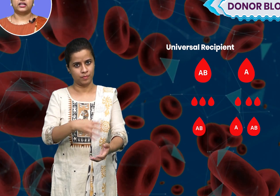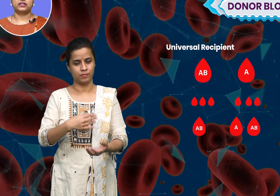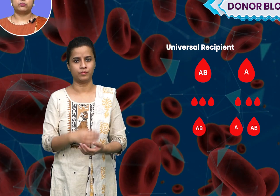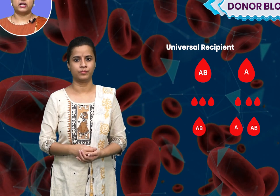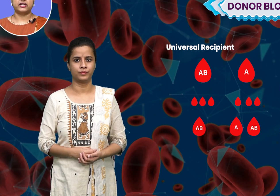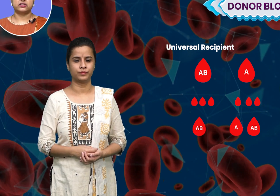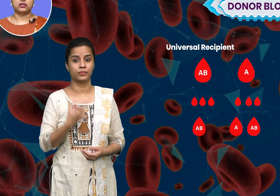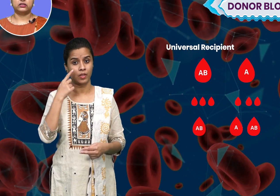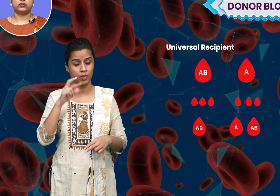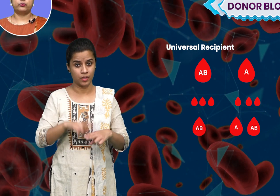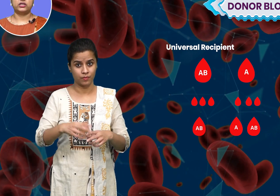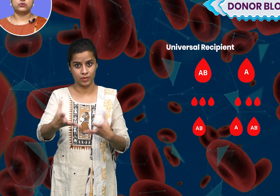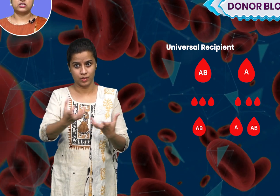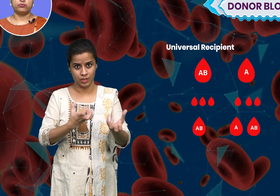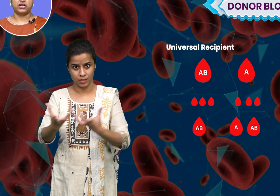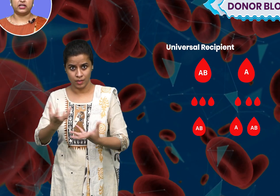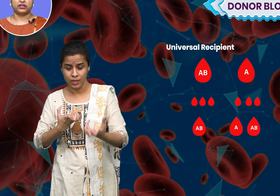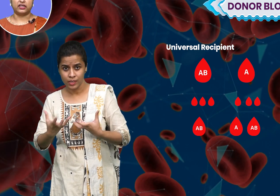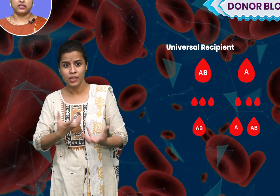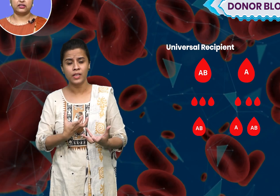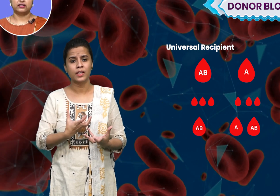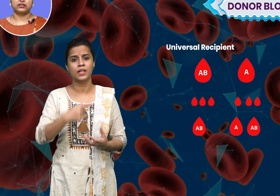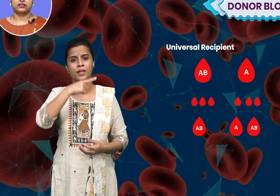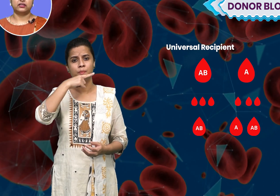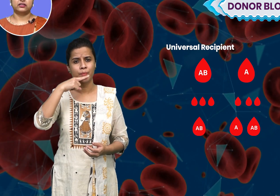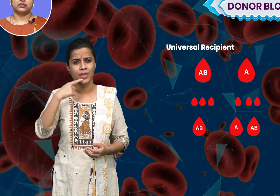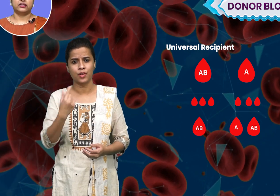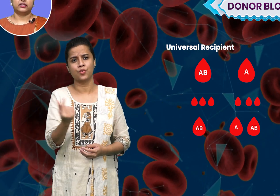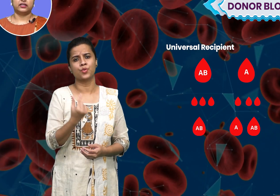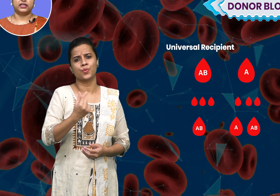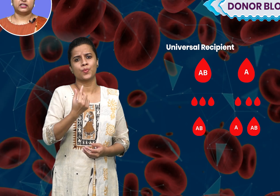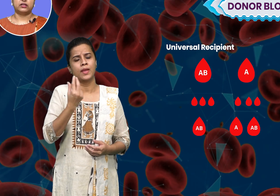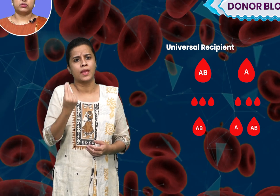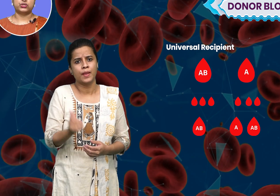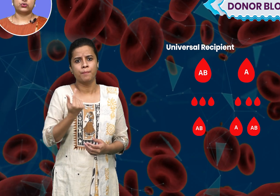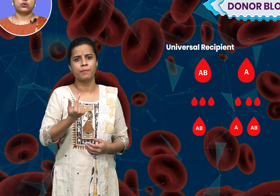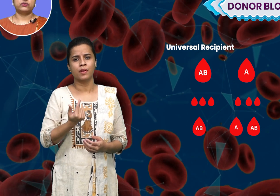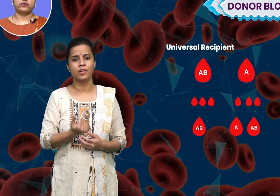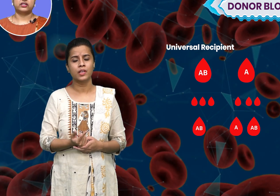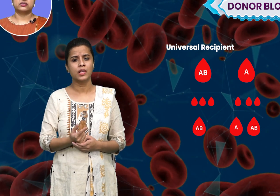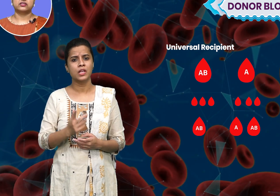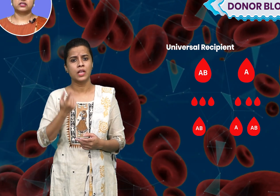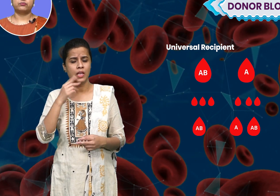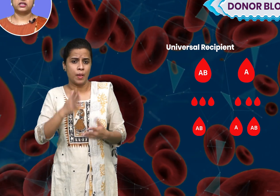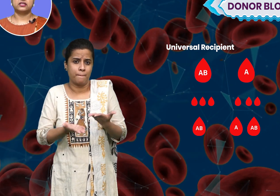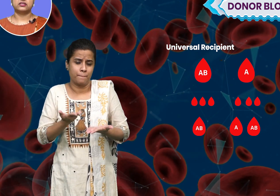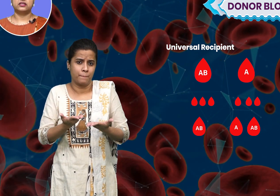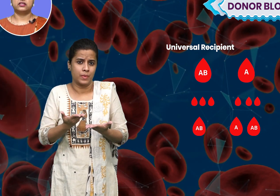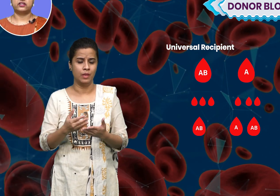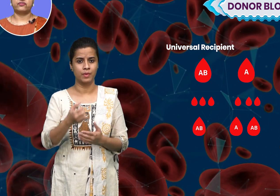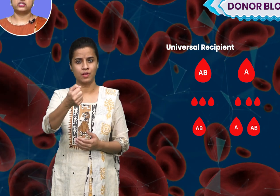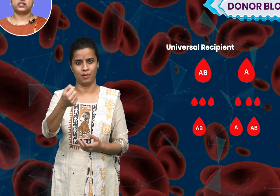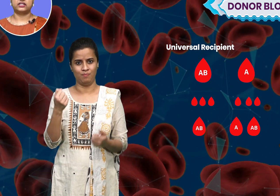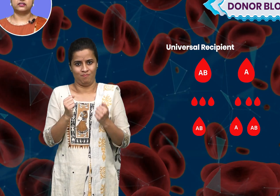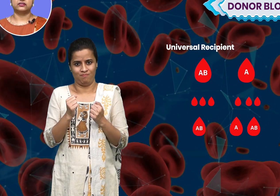If the collected blood is not to be used immediately, it can be stored for some days